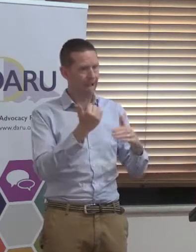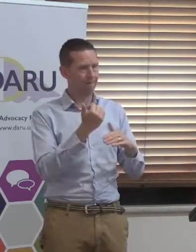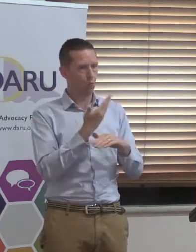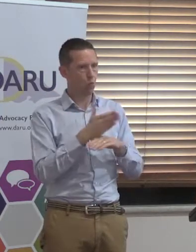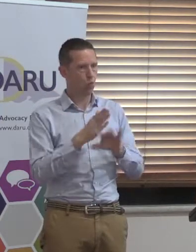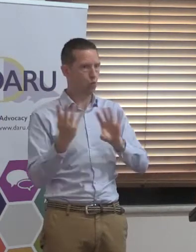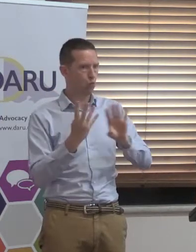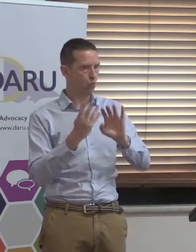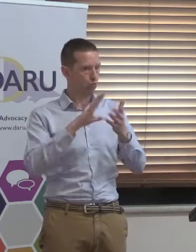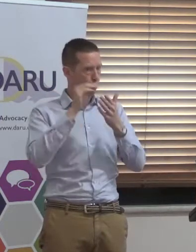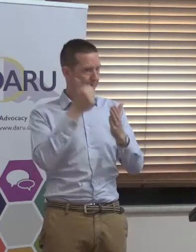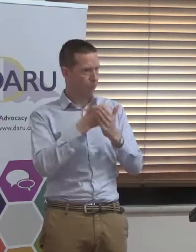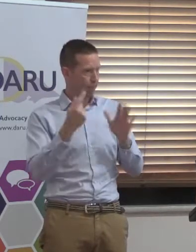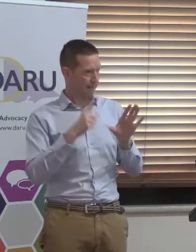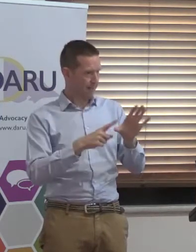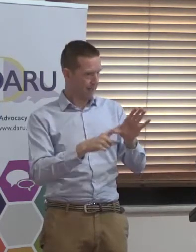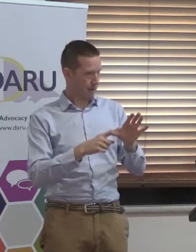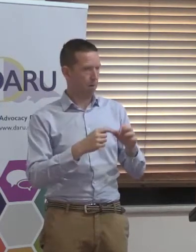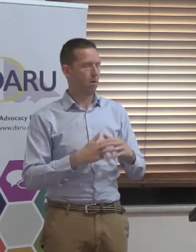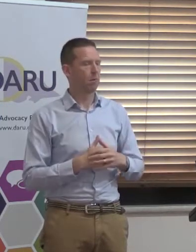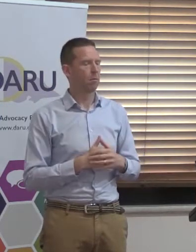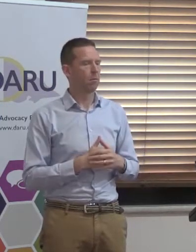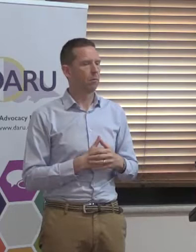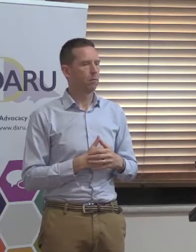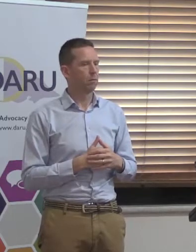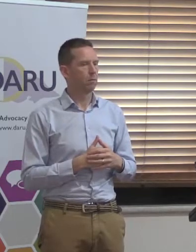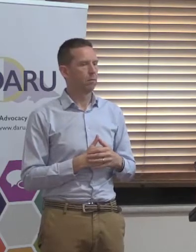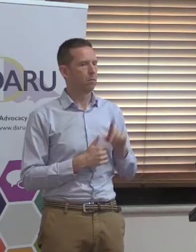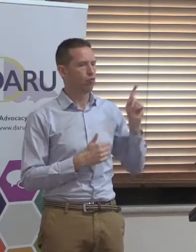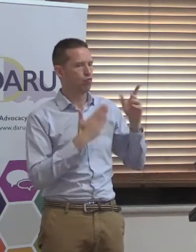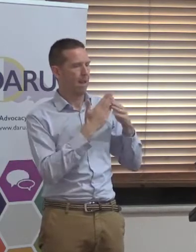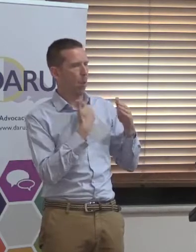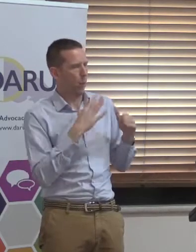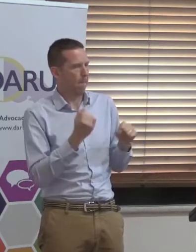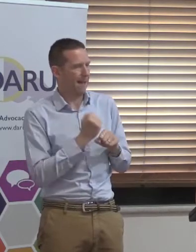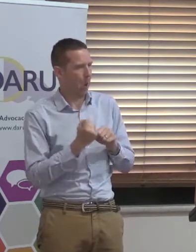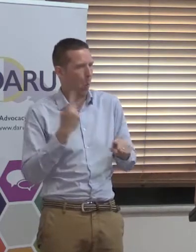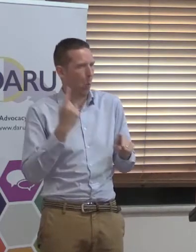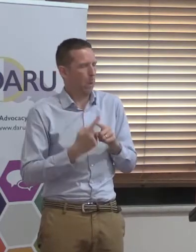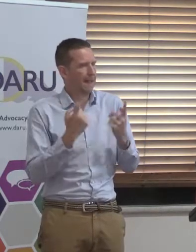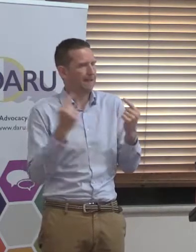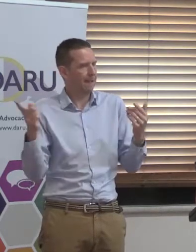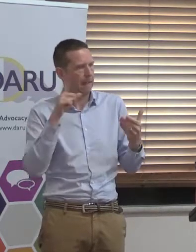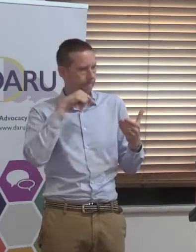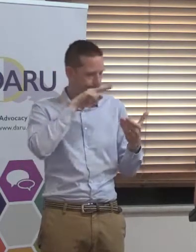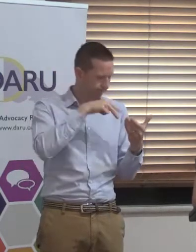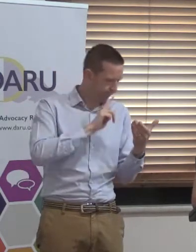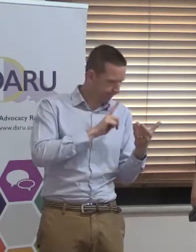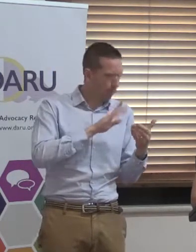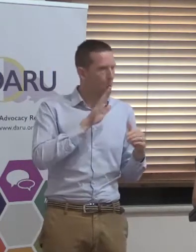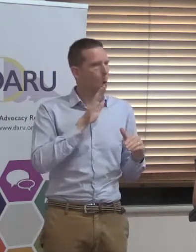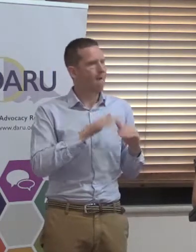year. We're wanting to obviously make it as quick and easy for them, and giving them tips about